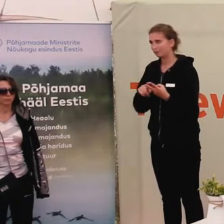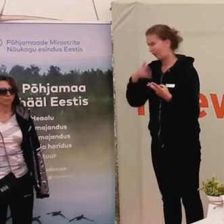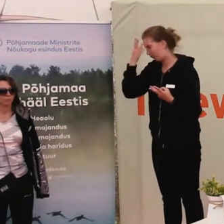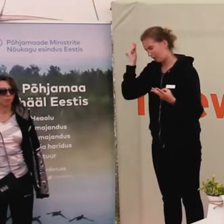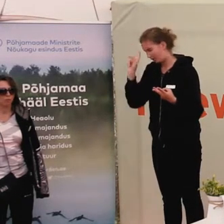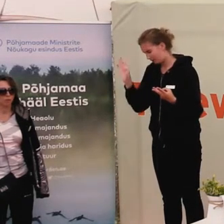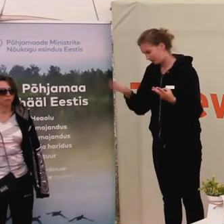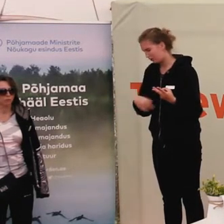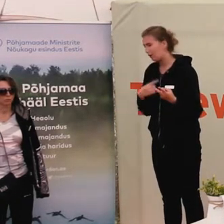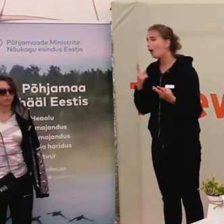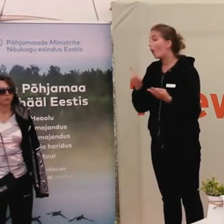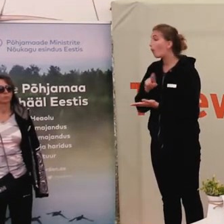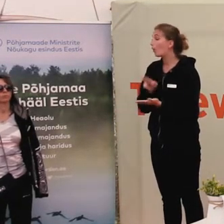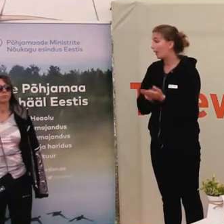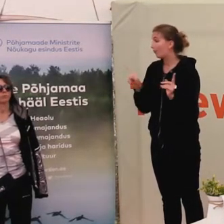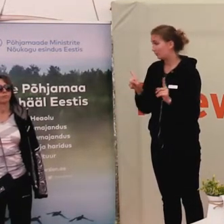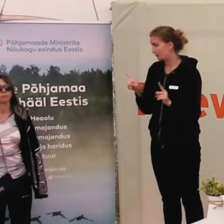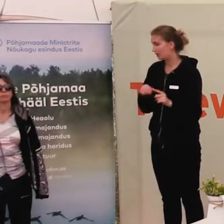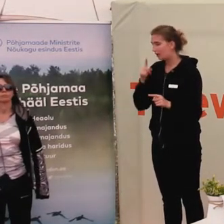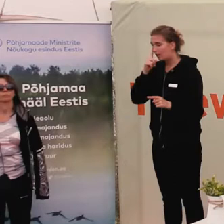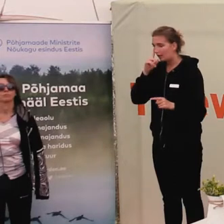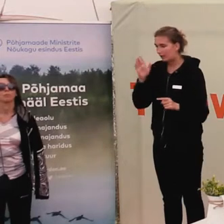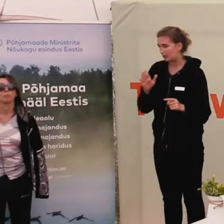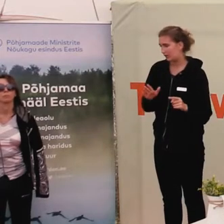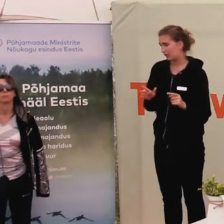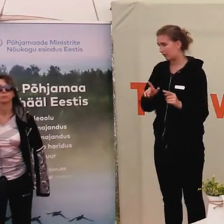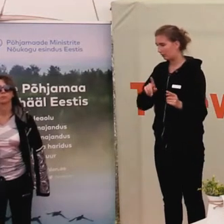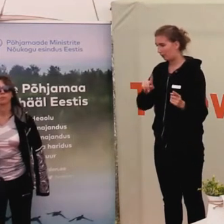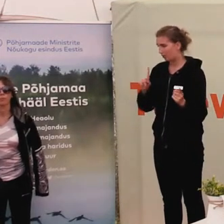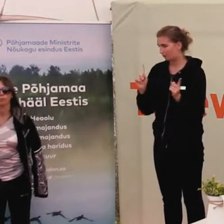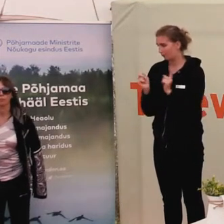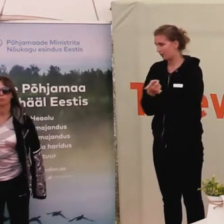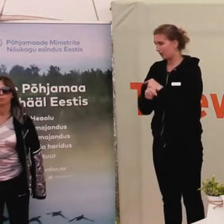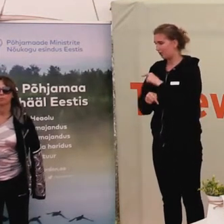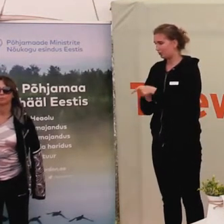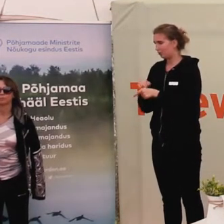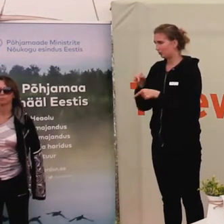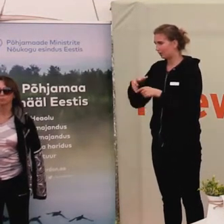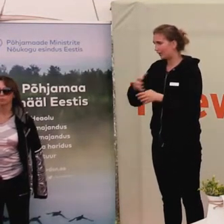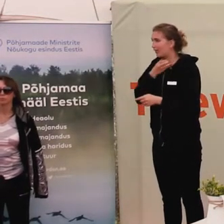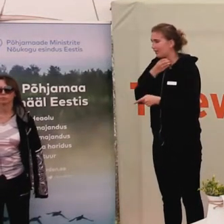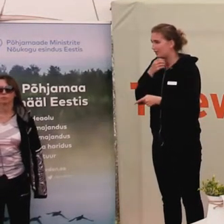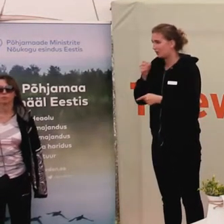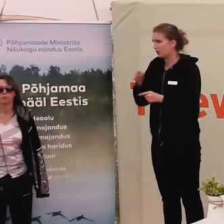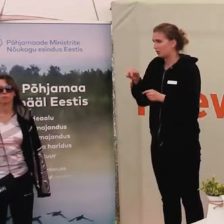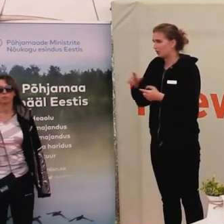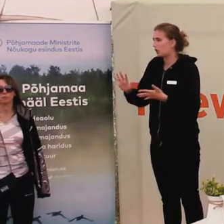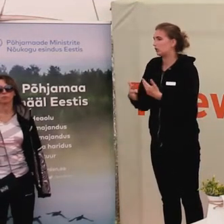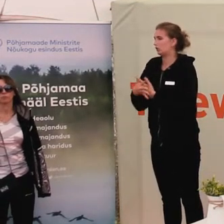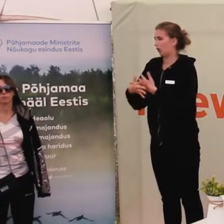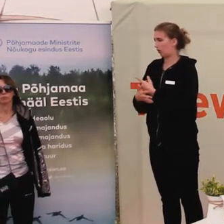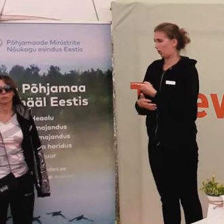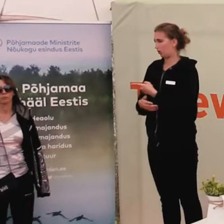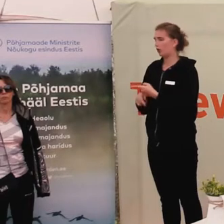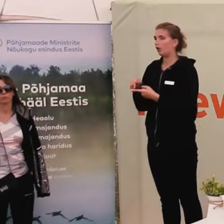anymore. But the problem is that this climate breakdown will be this big war that was mentioned. And now the question before